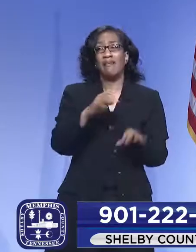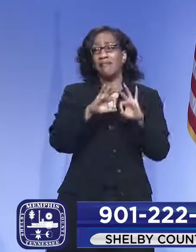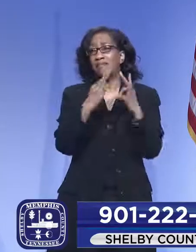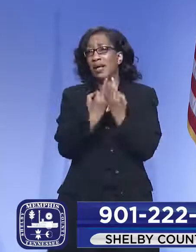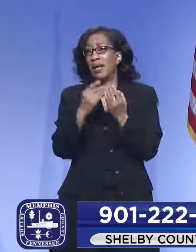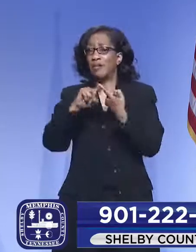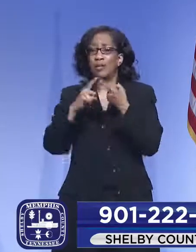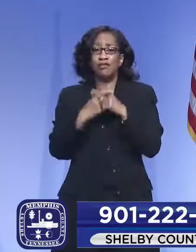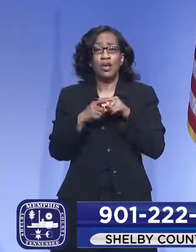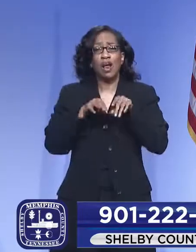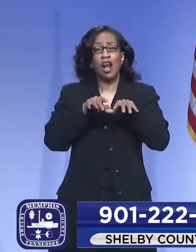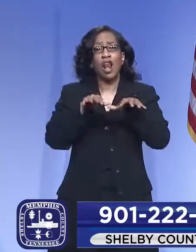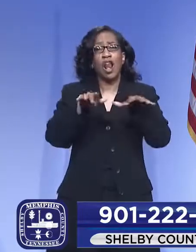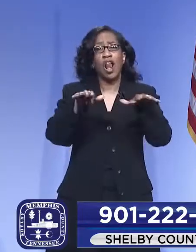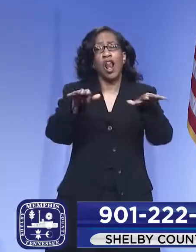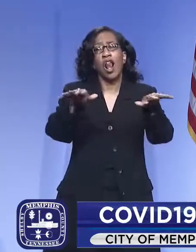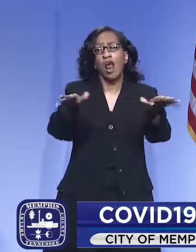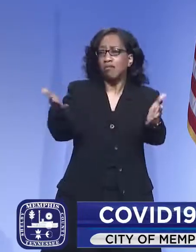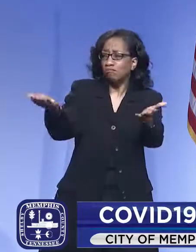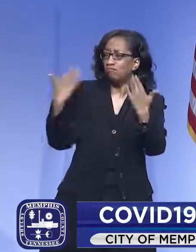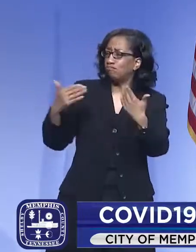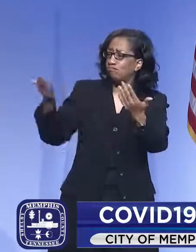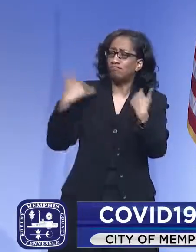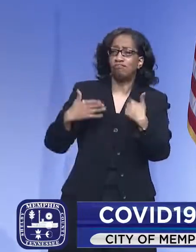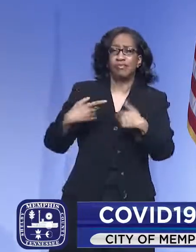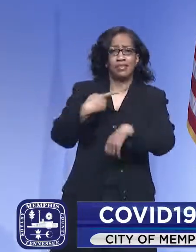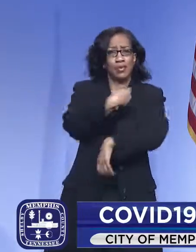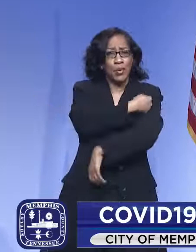and encourage them to join you in our